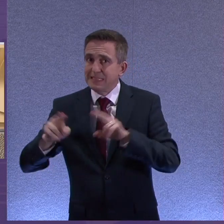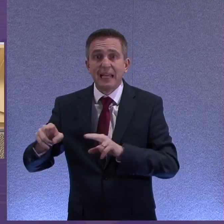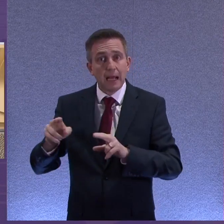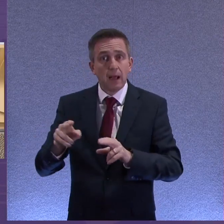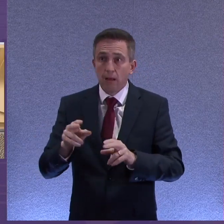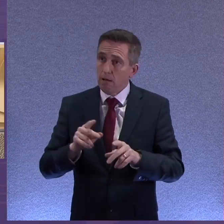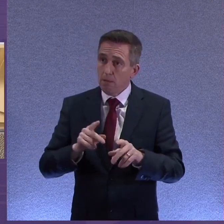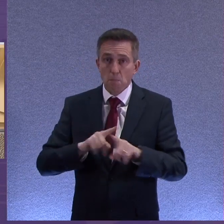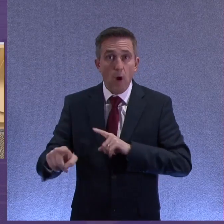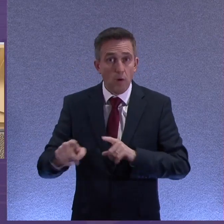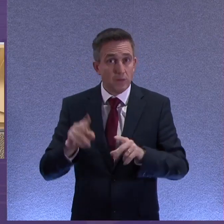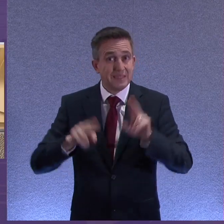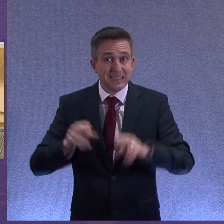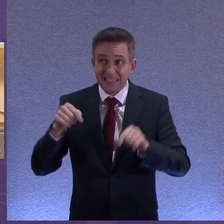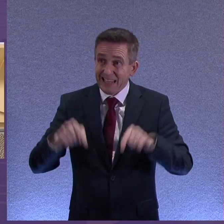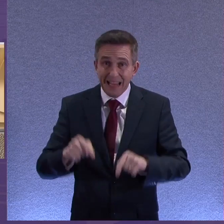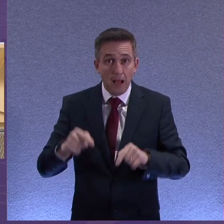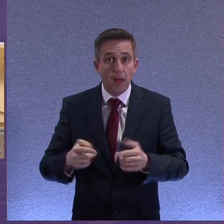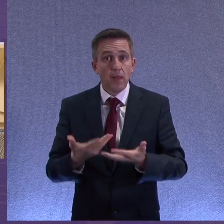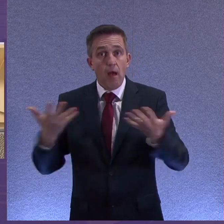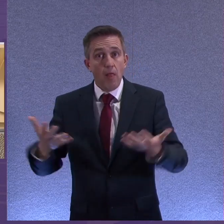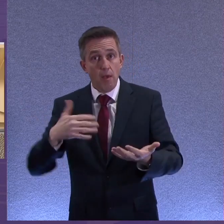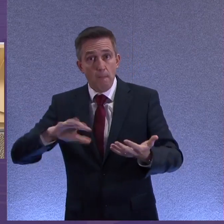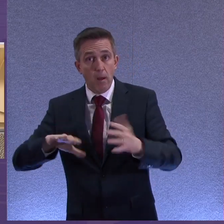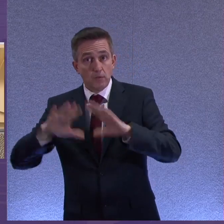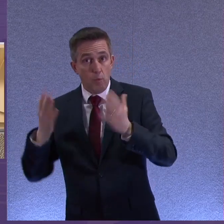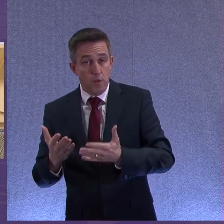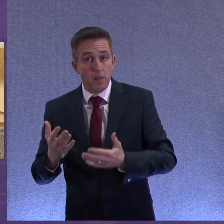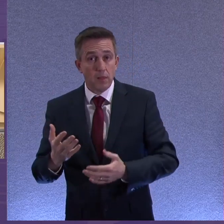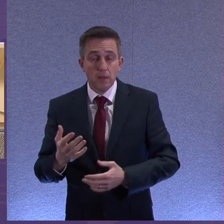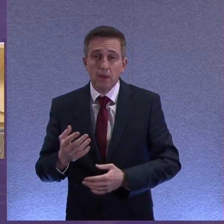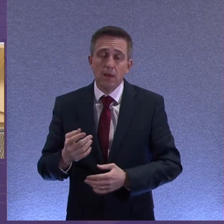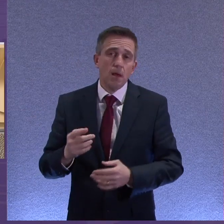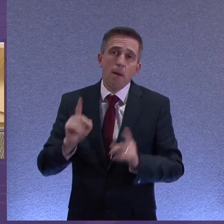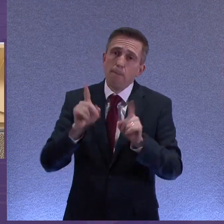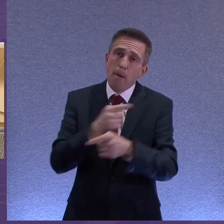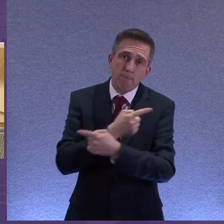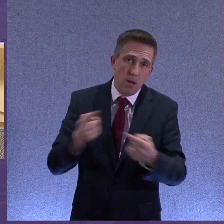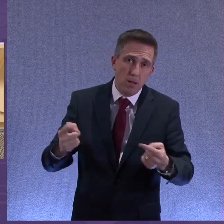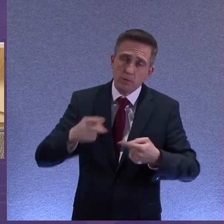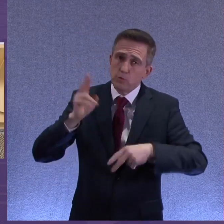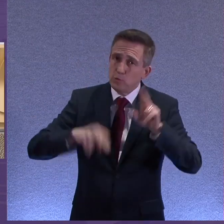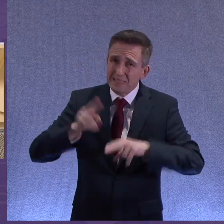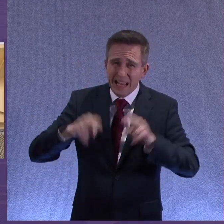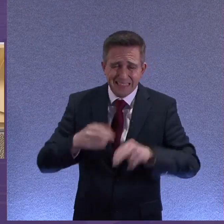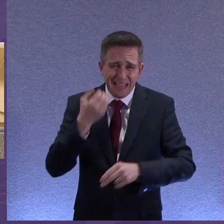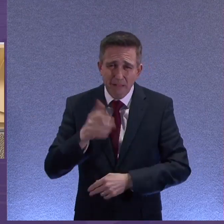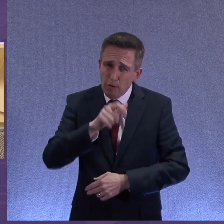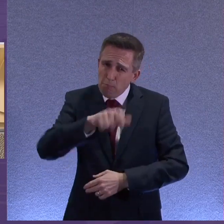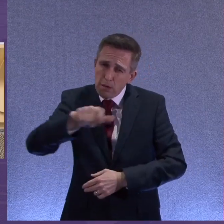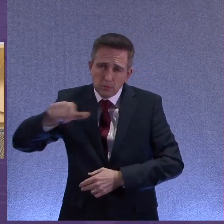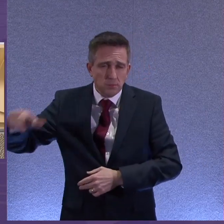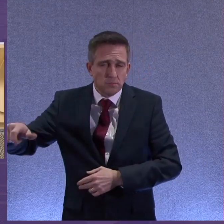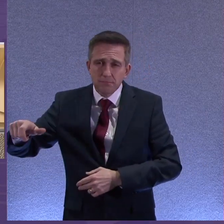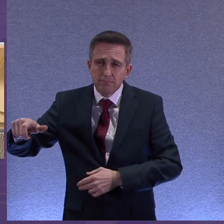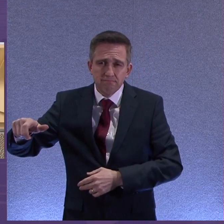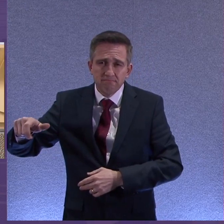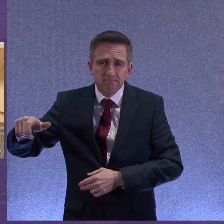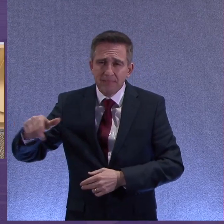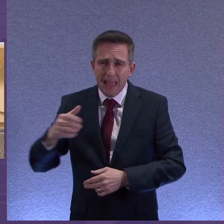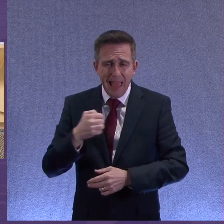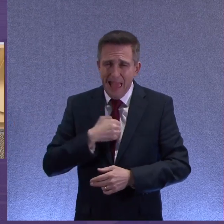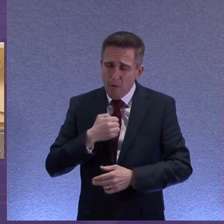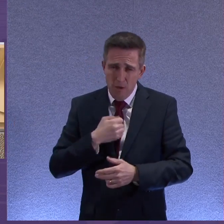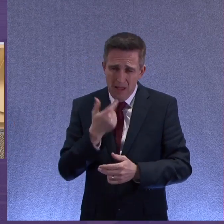in the world. We could not test every single person with symptoms right now. It would overwhelm not just our testing